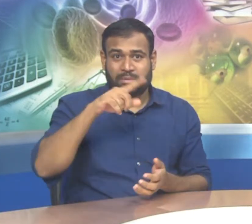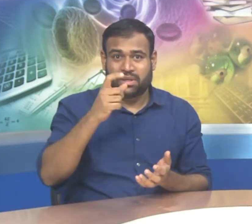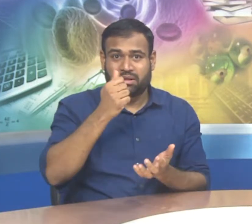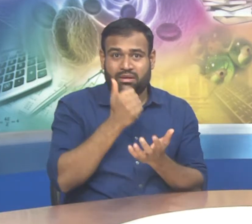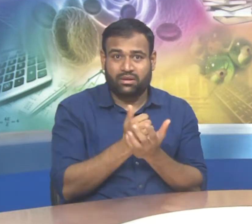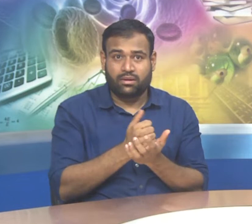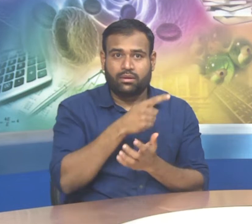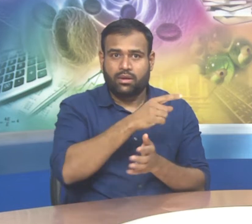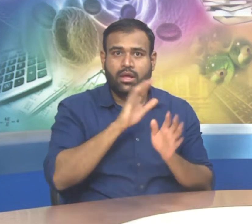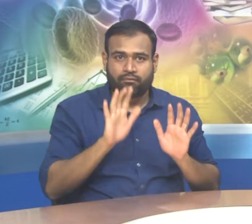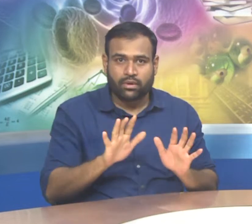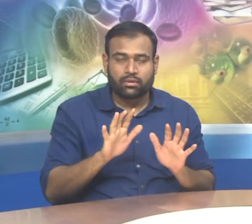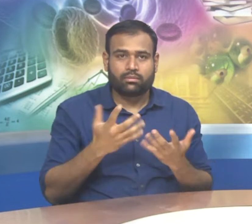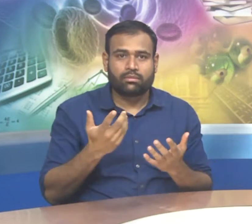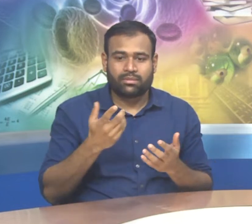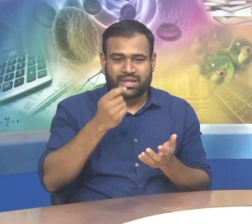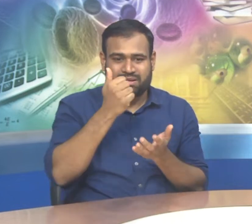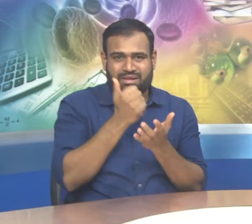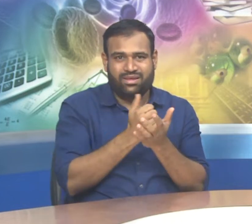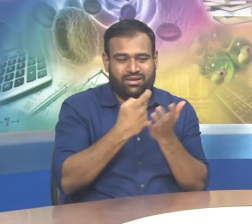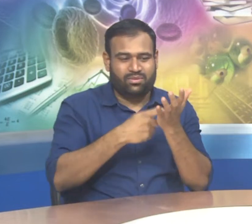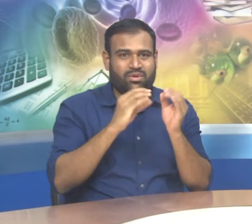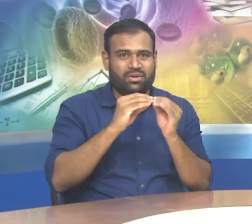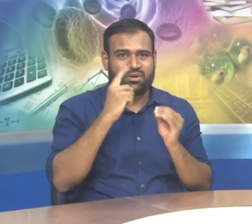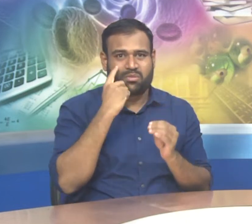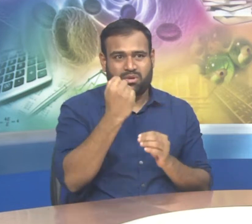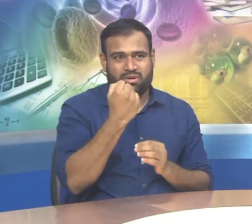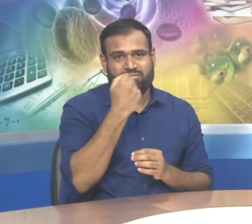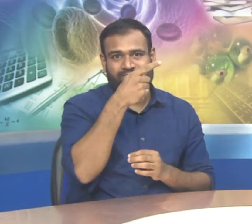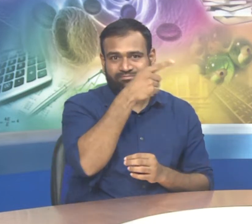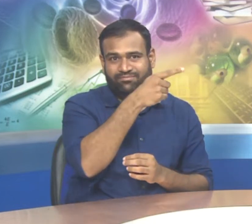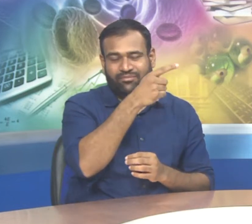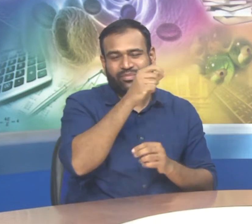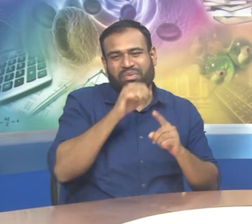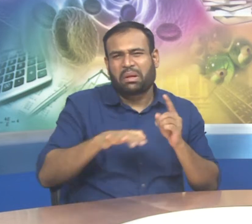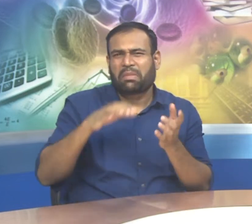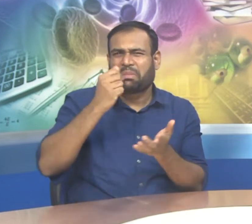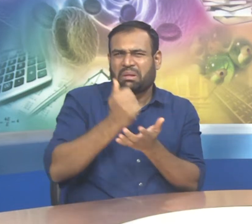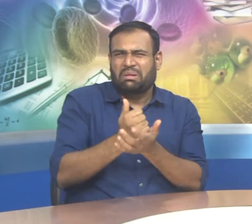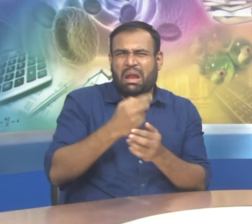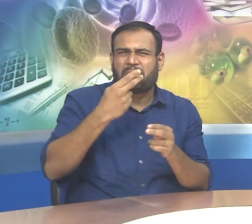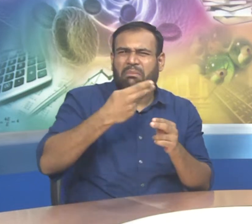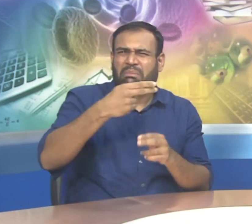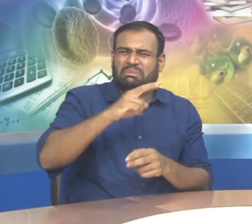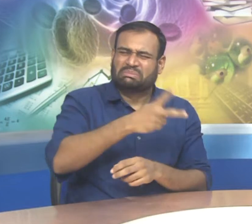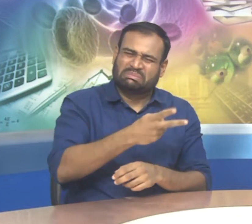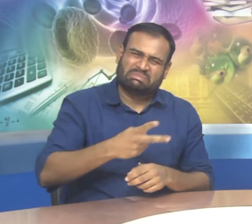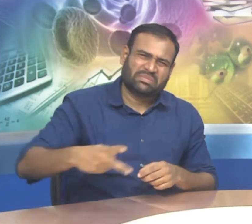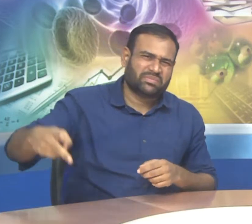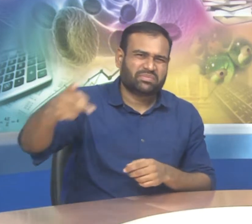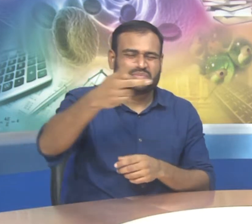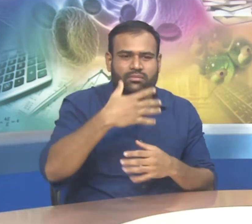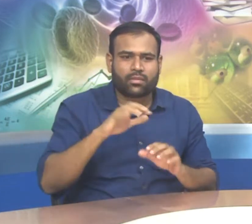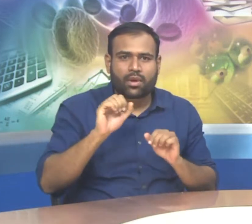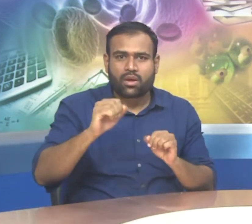The central bank maintains records of government revenue and also the